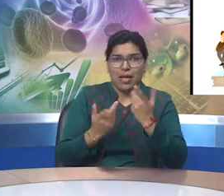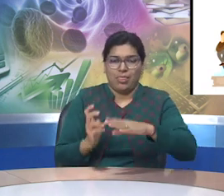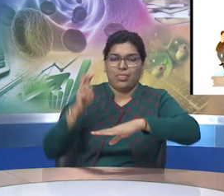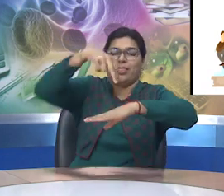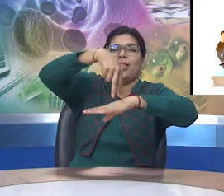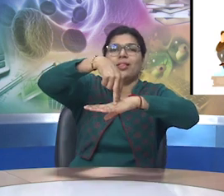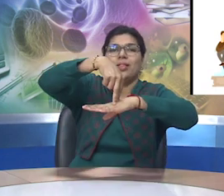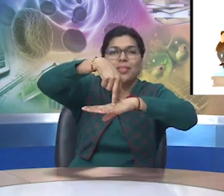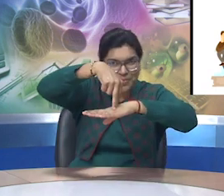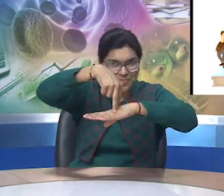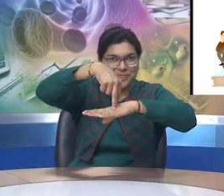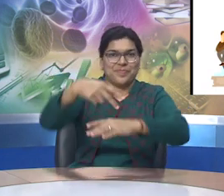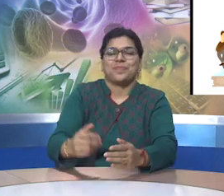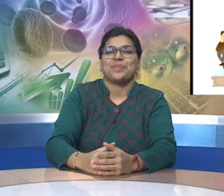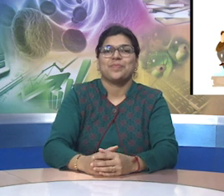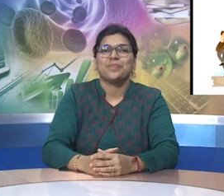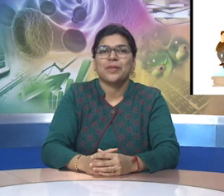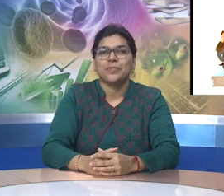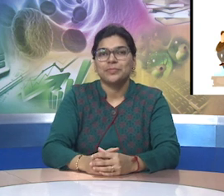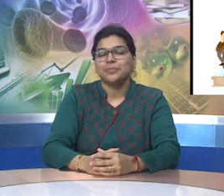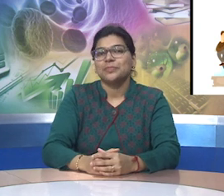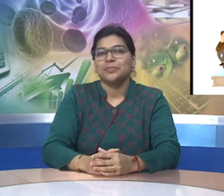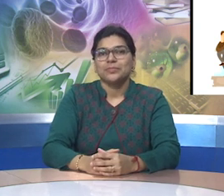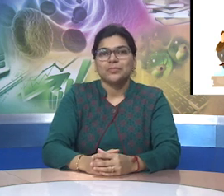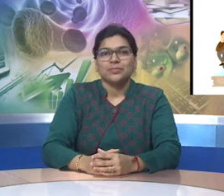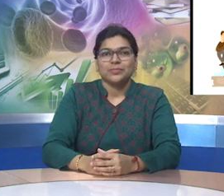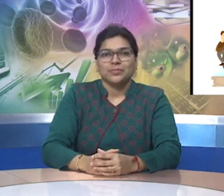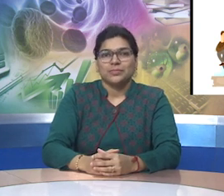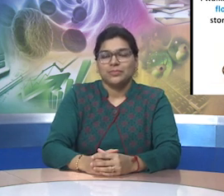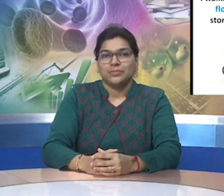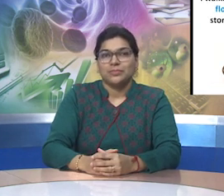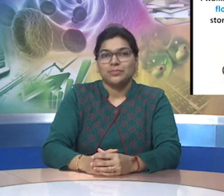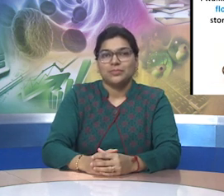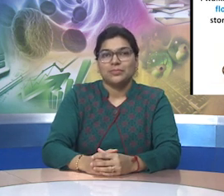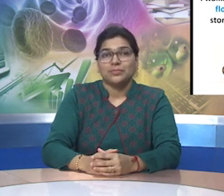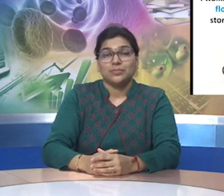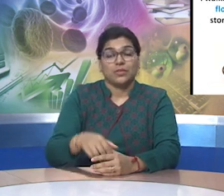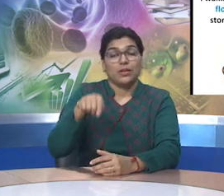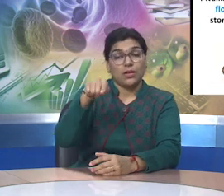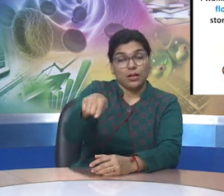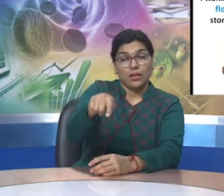and heaving himself up into an attic.